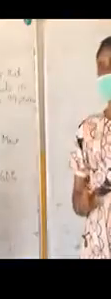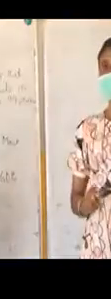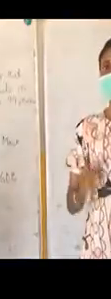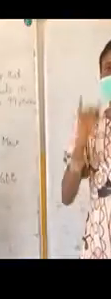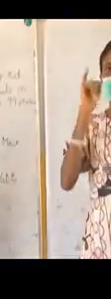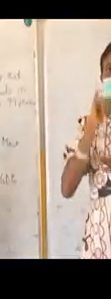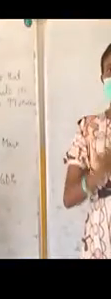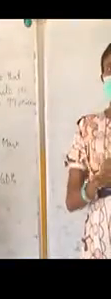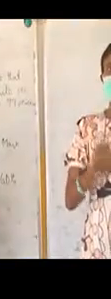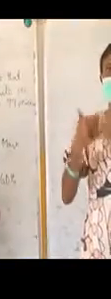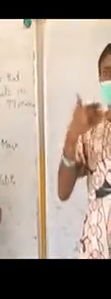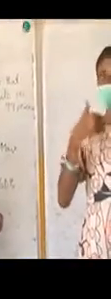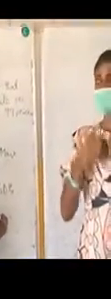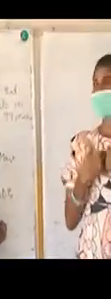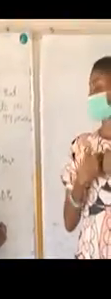that scored